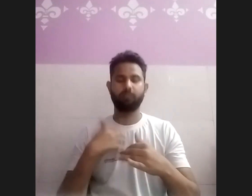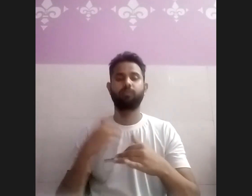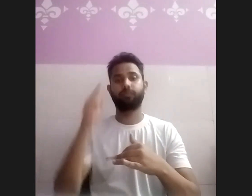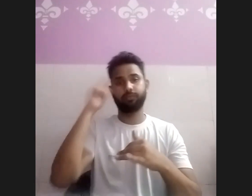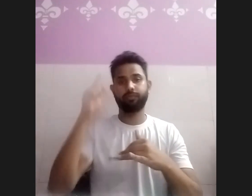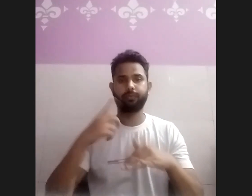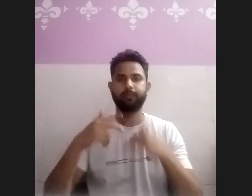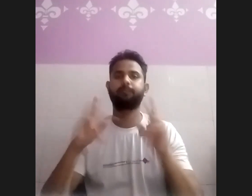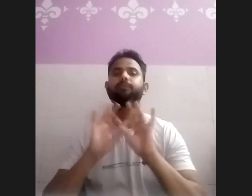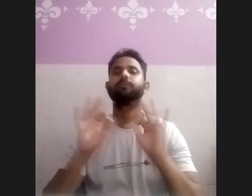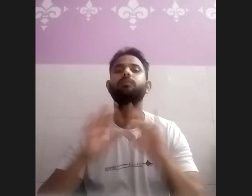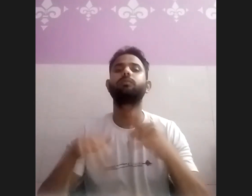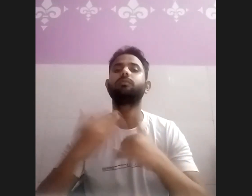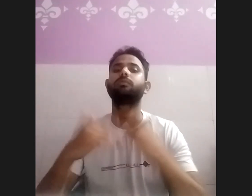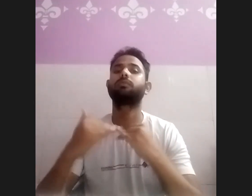it took me I